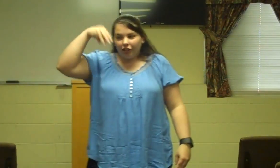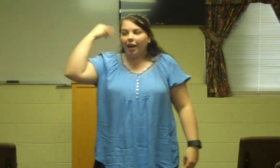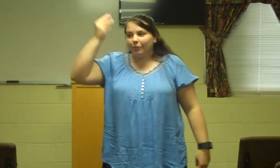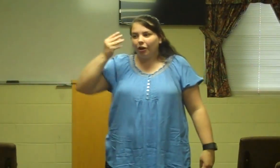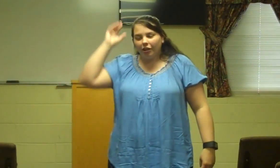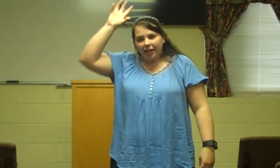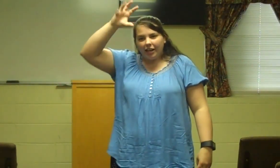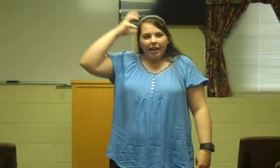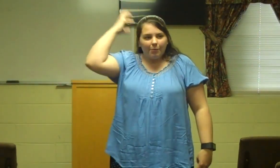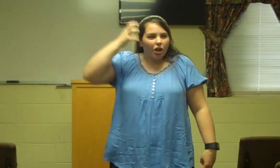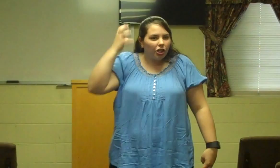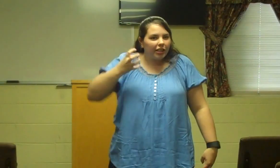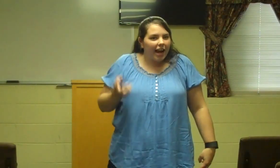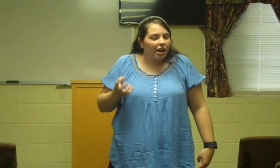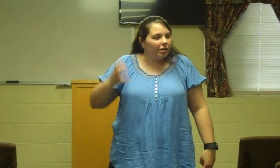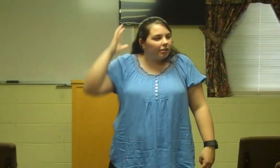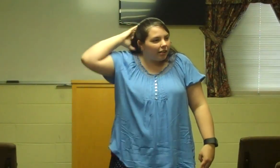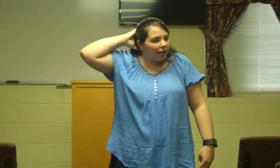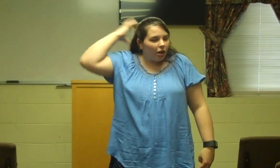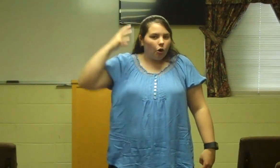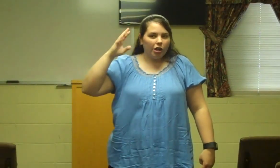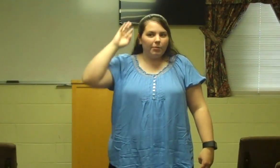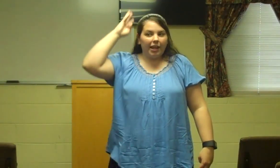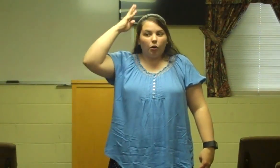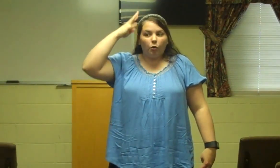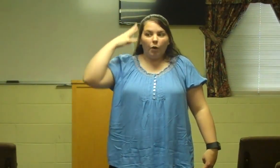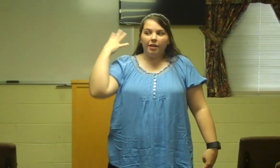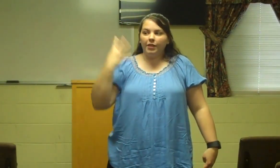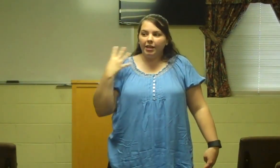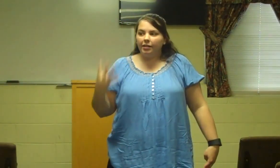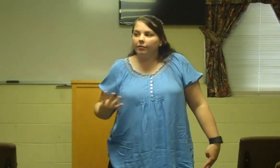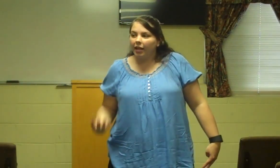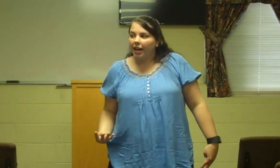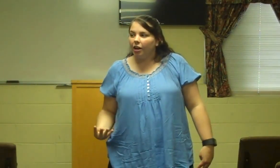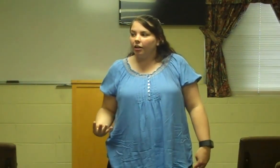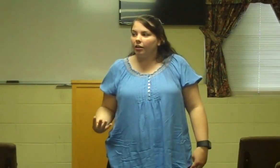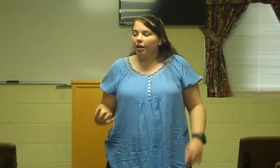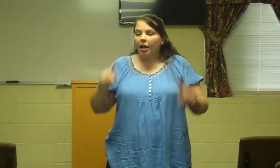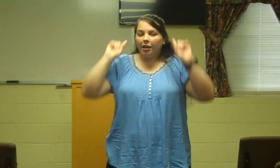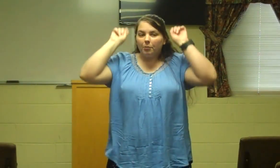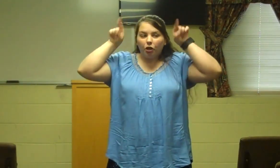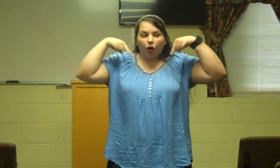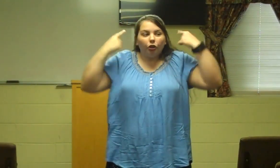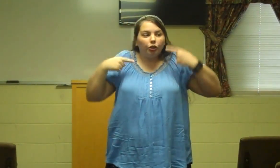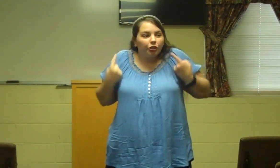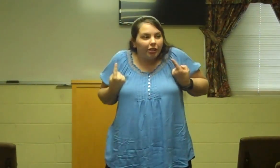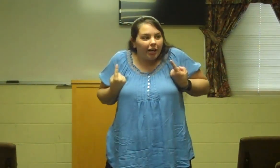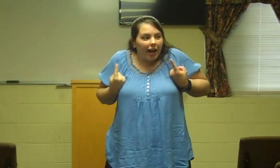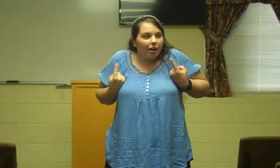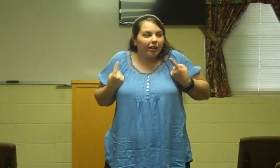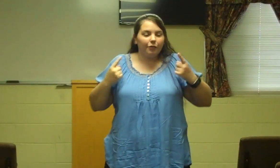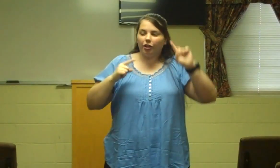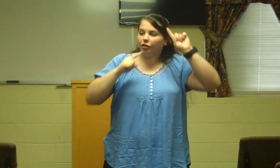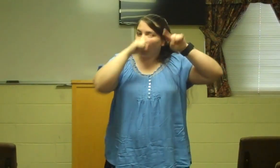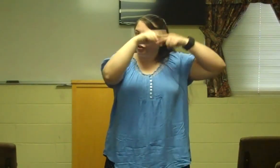Curly. It could be curly hair, or it could be like wavy kind of hair. It could be curled hair, like if you're going to curl